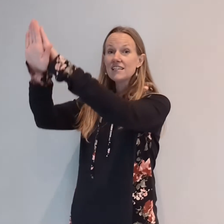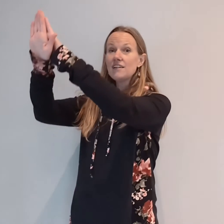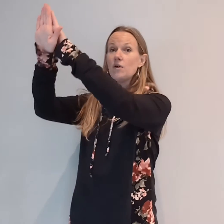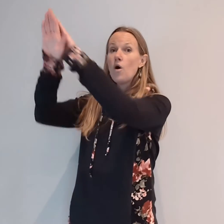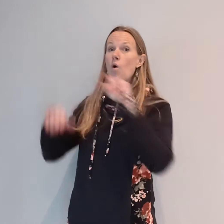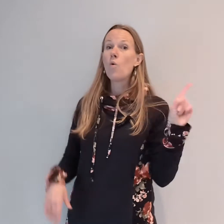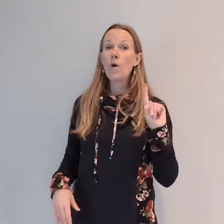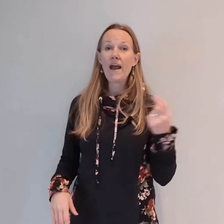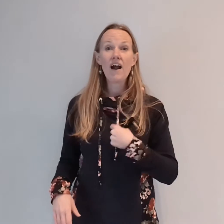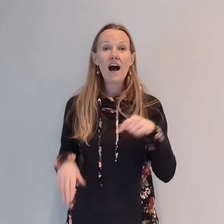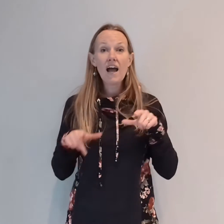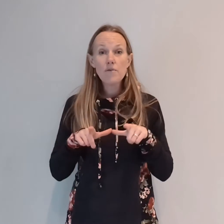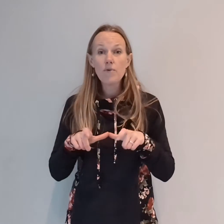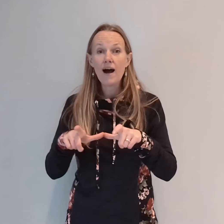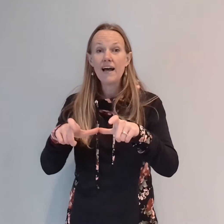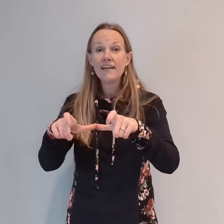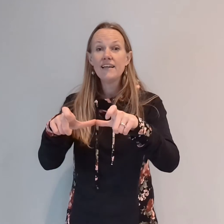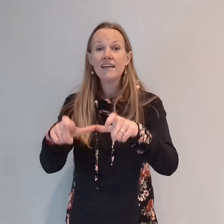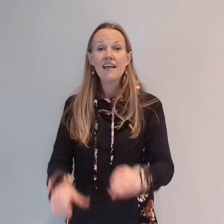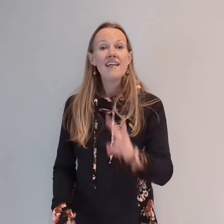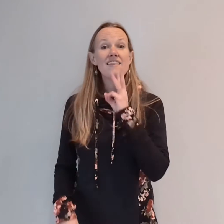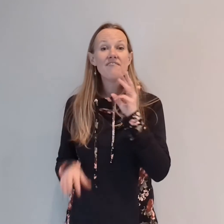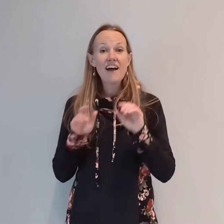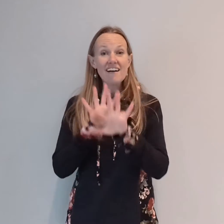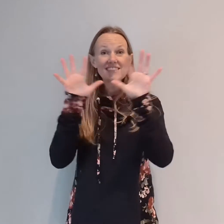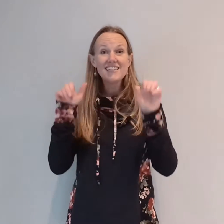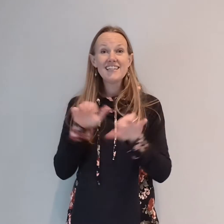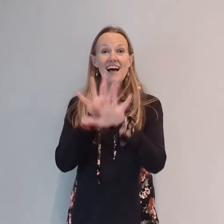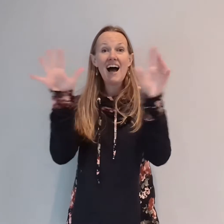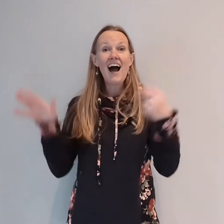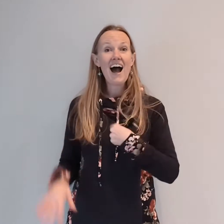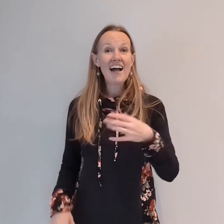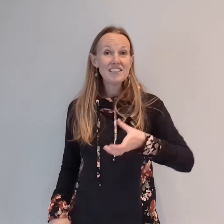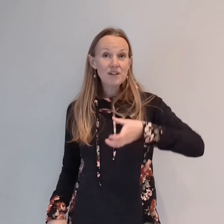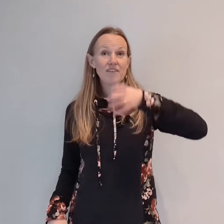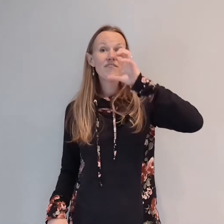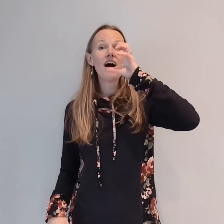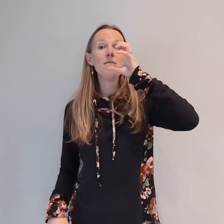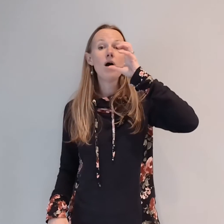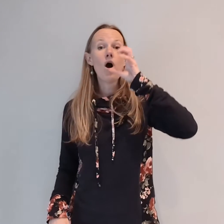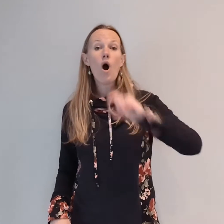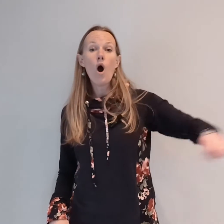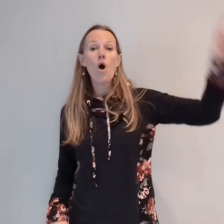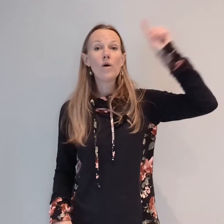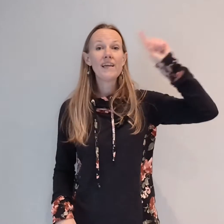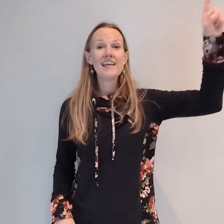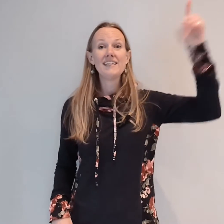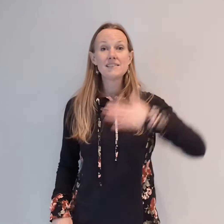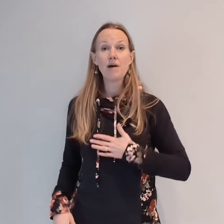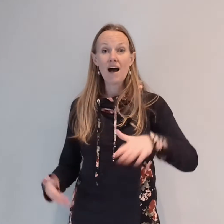mountain where I run, the fountain I drink from. Oh, he is